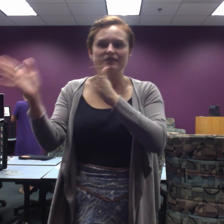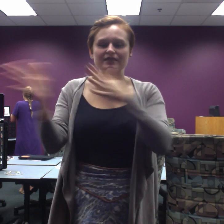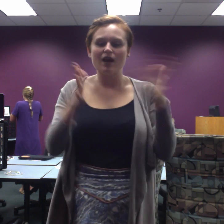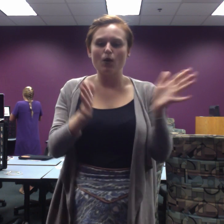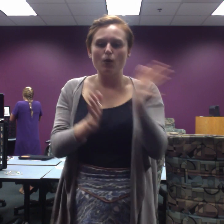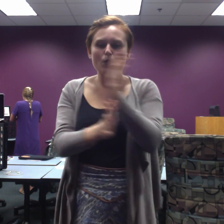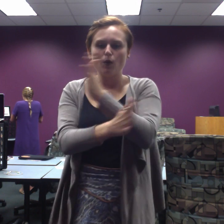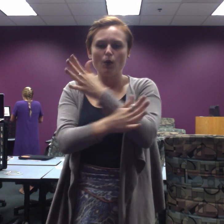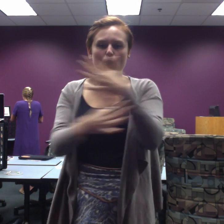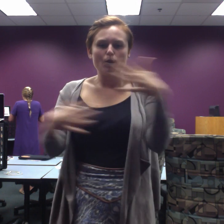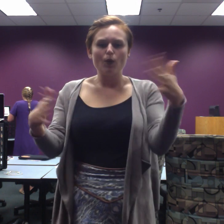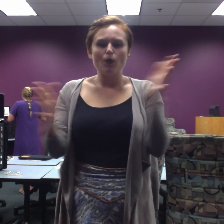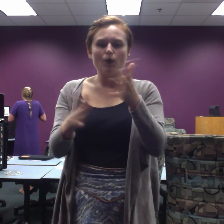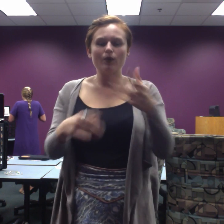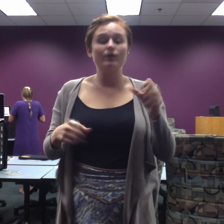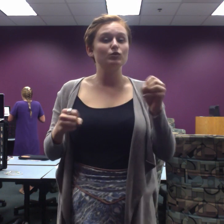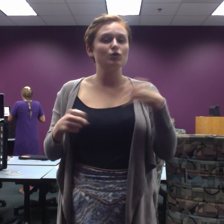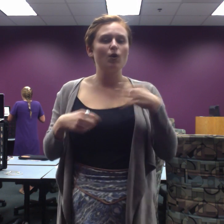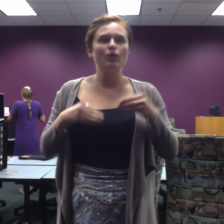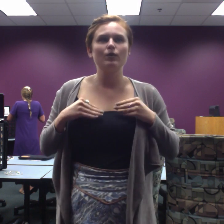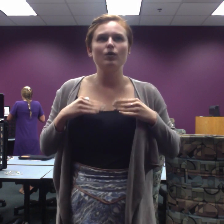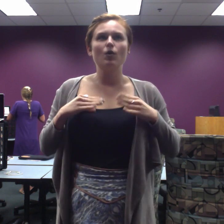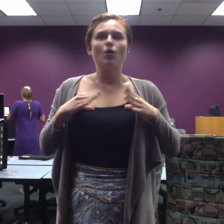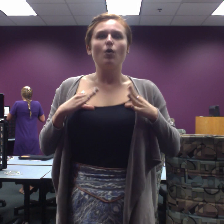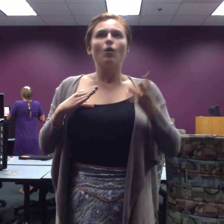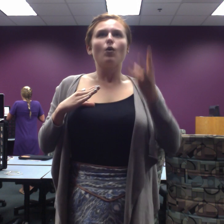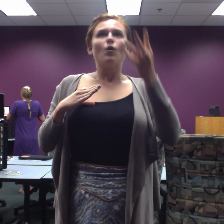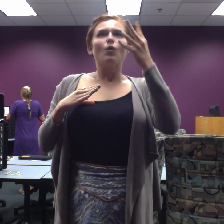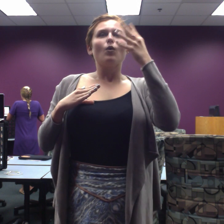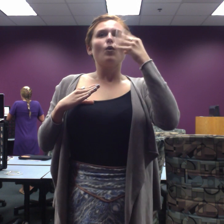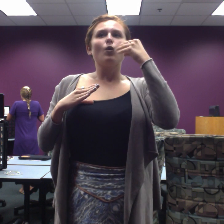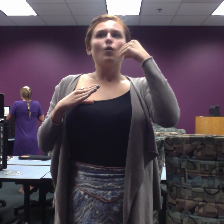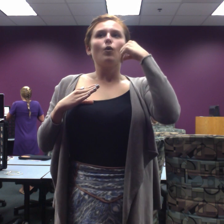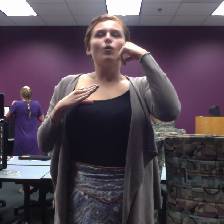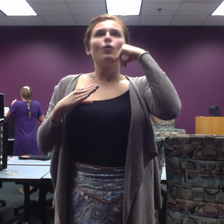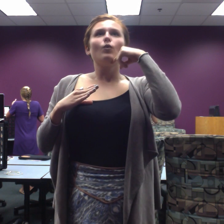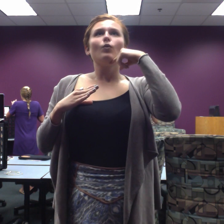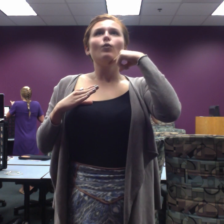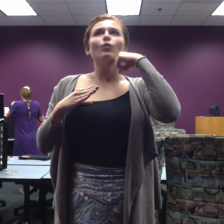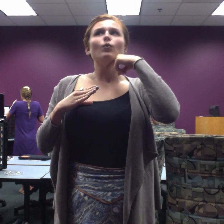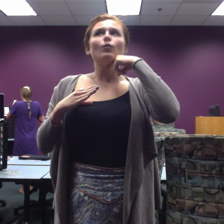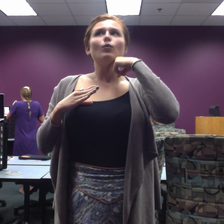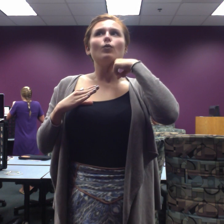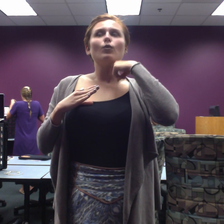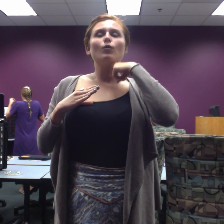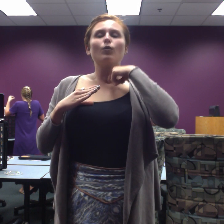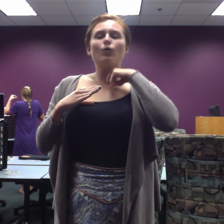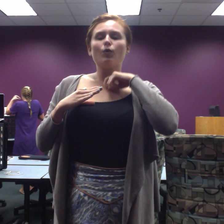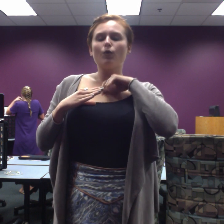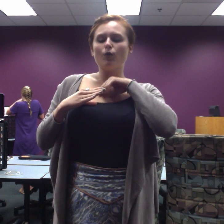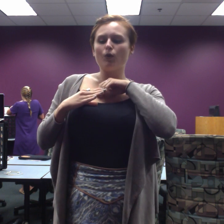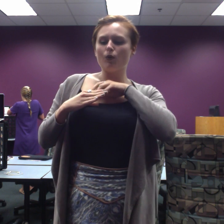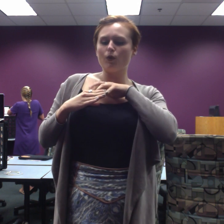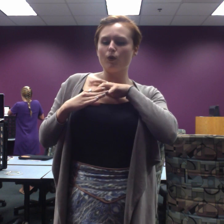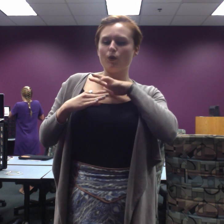take a breath in, then that oxygen goes through the air sacs into the